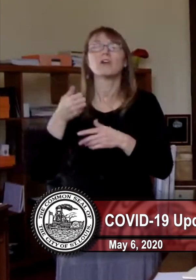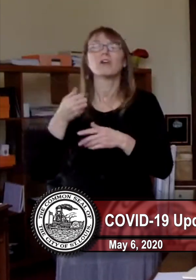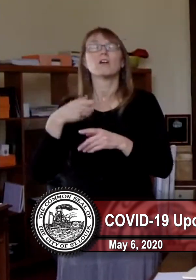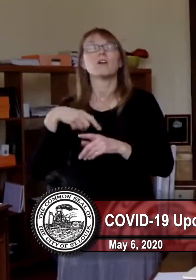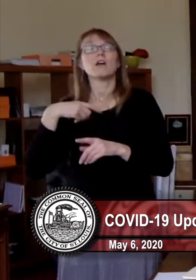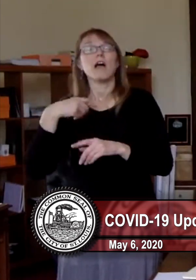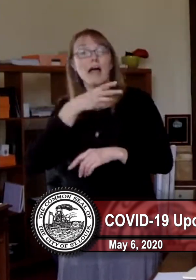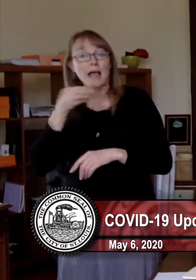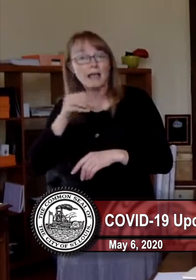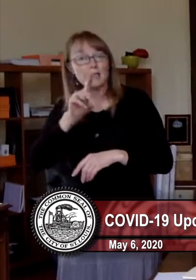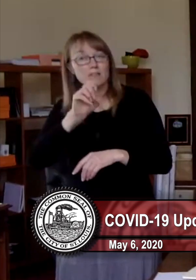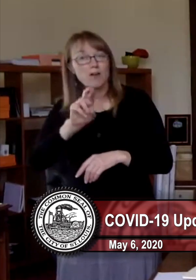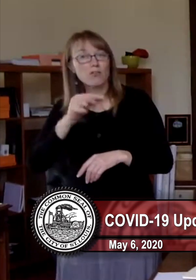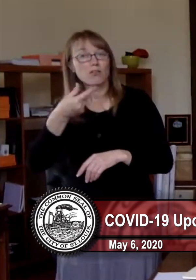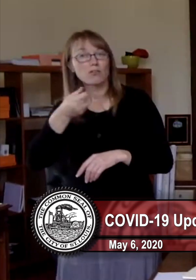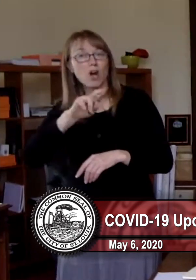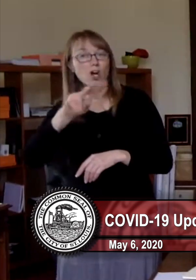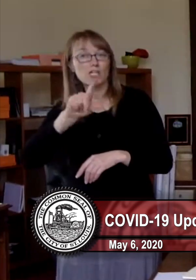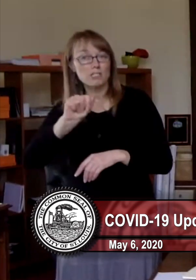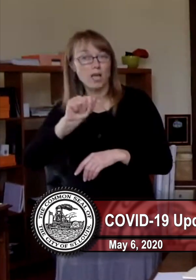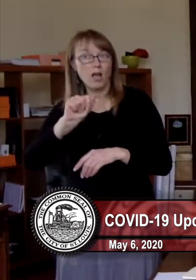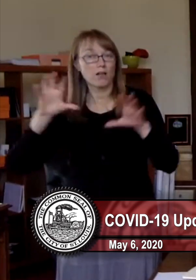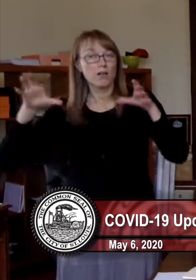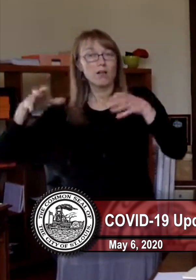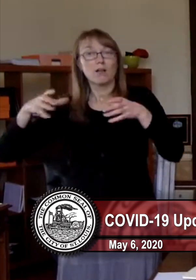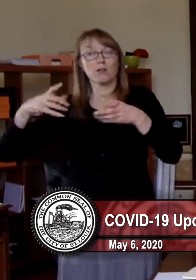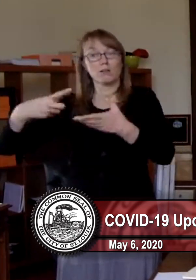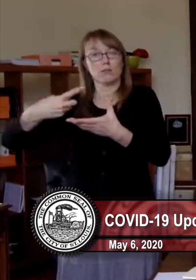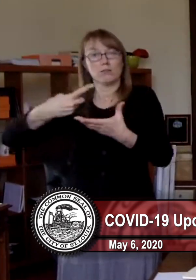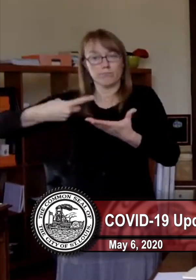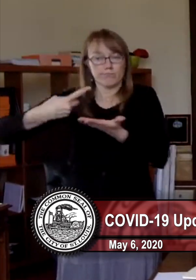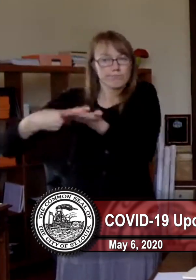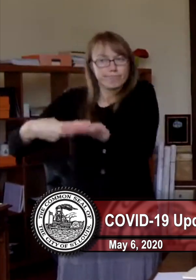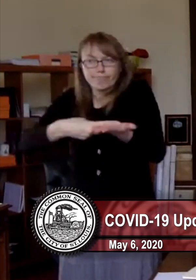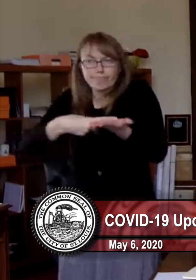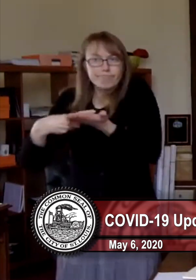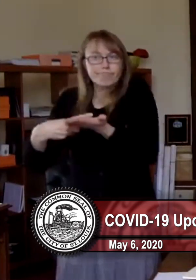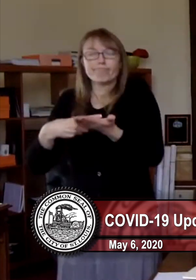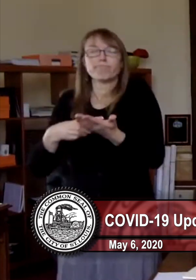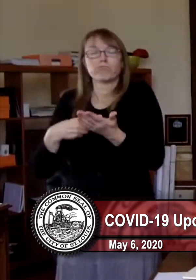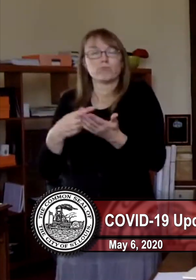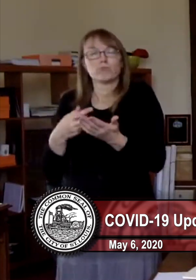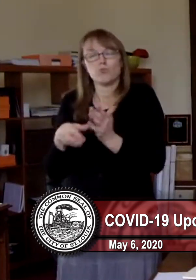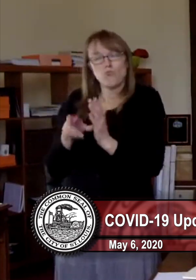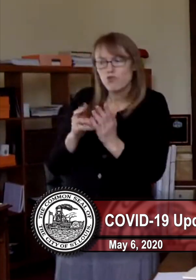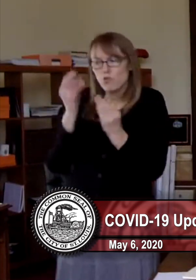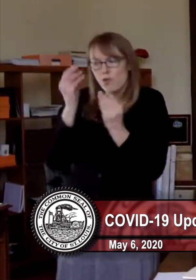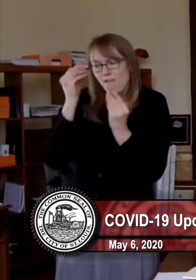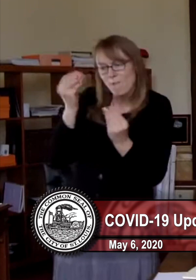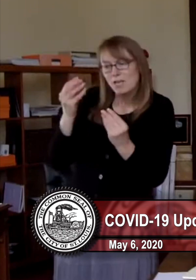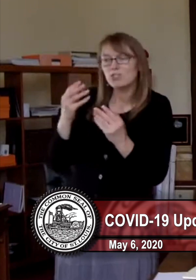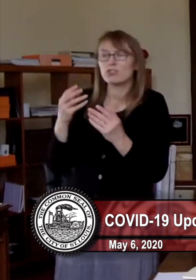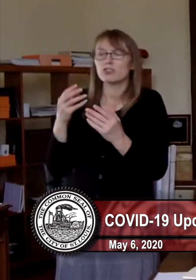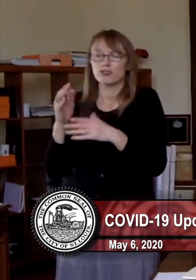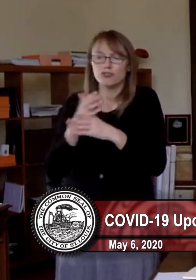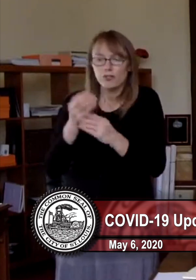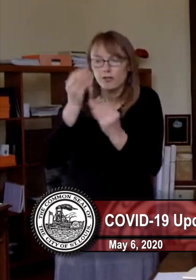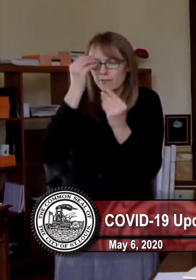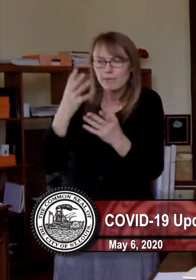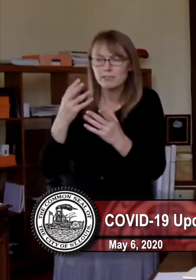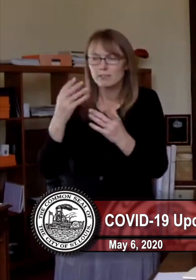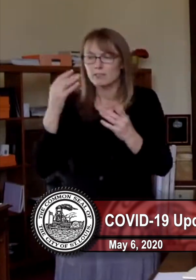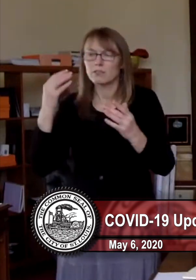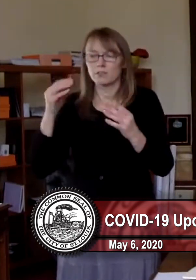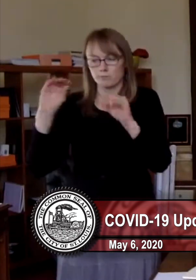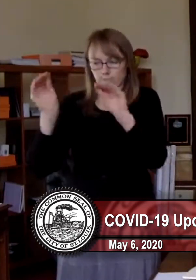information. So we made the decision based on the data, and also on knowing